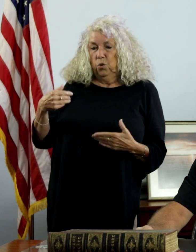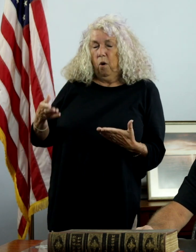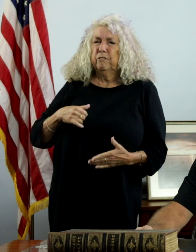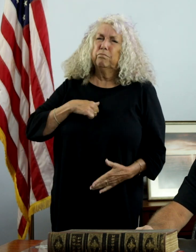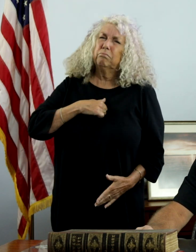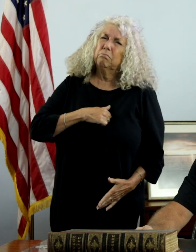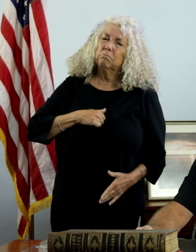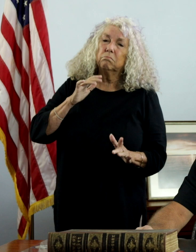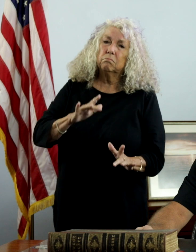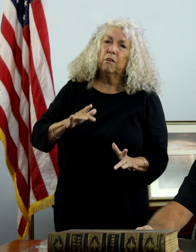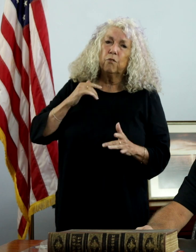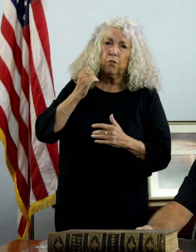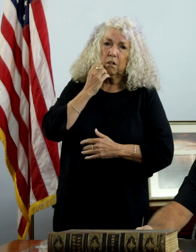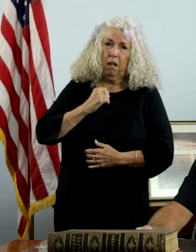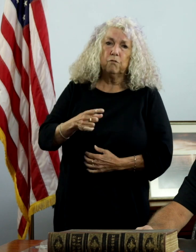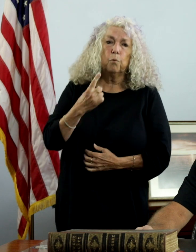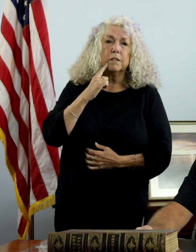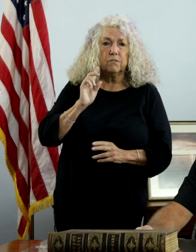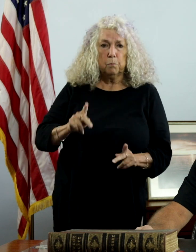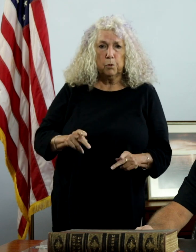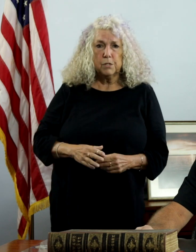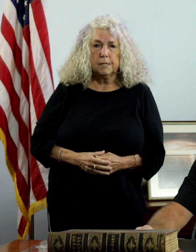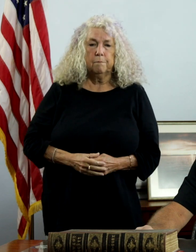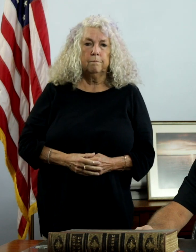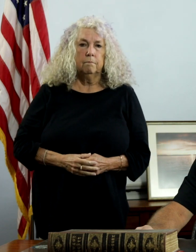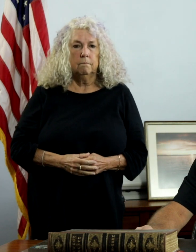our condolences to the loved ones of this person.